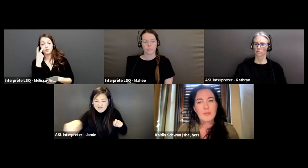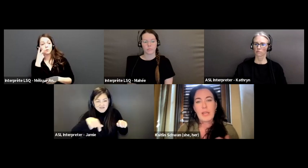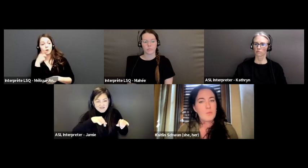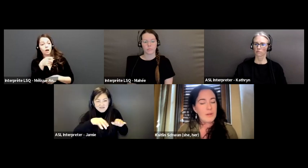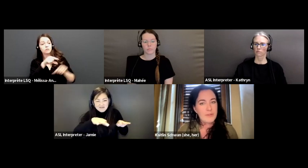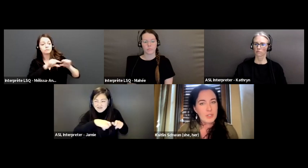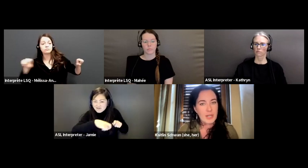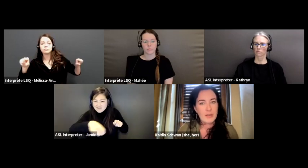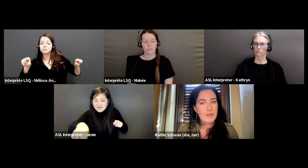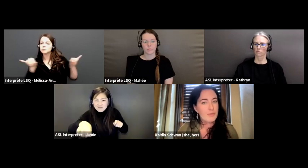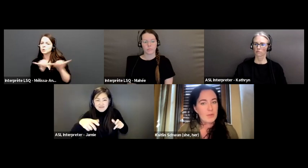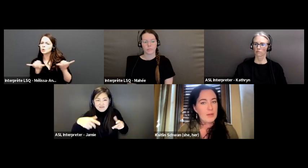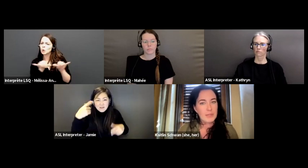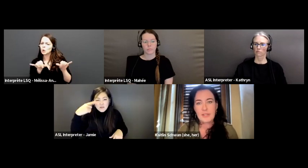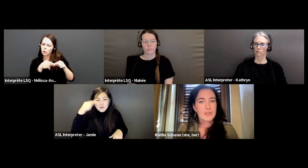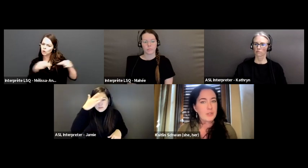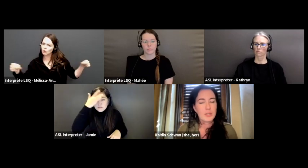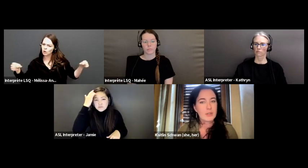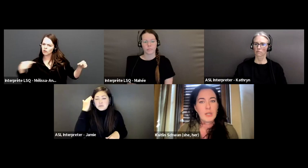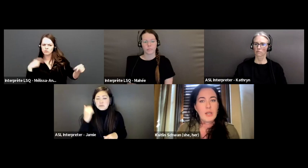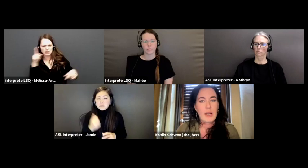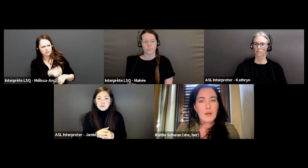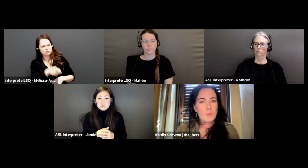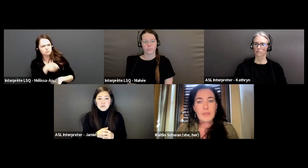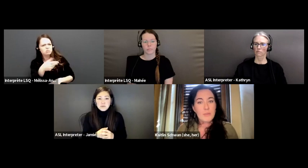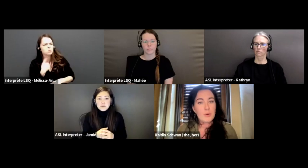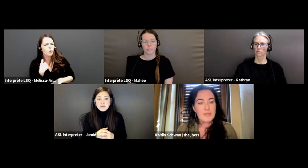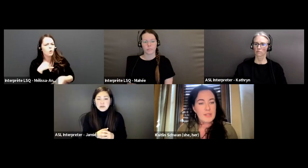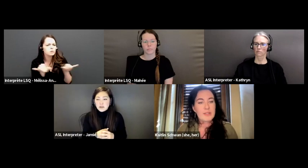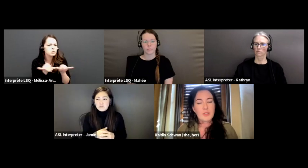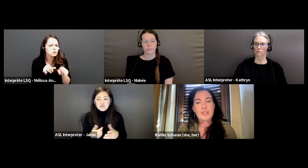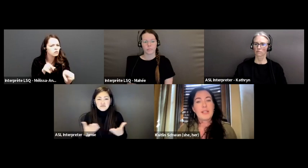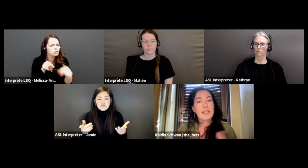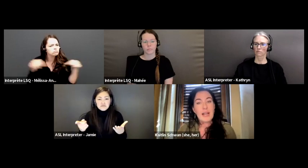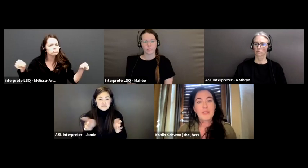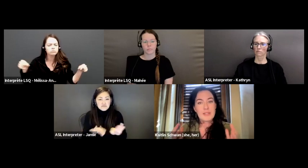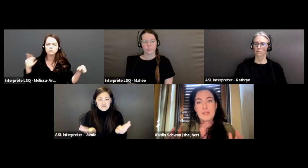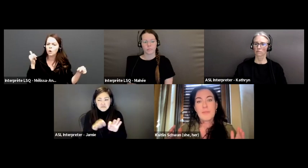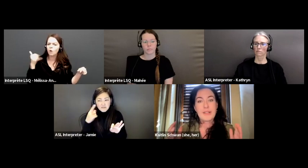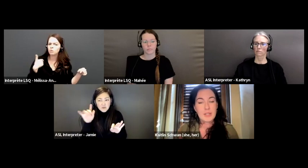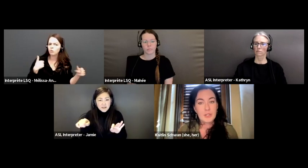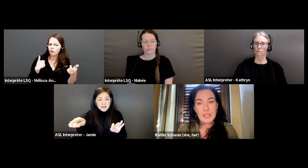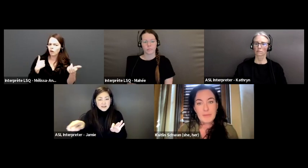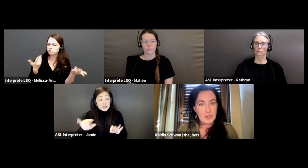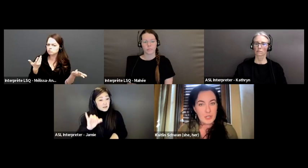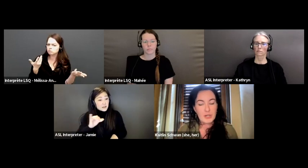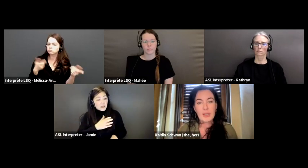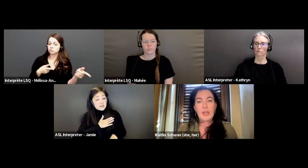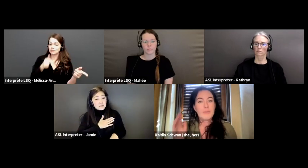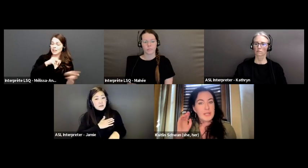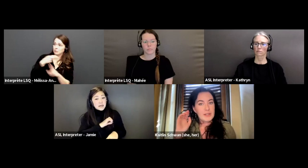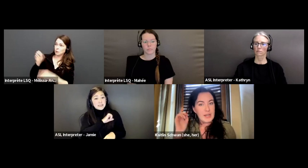tape and what function it plays for you, or what the importance is? And she said, yeah, this is my security